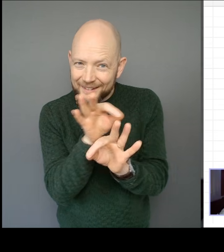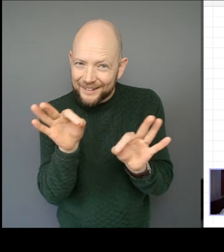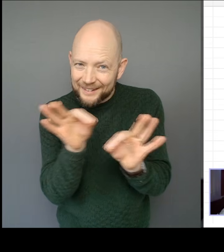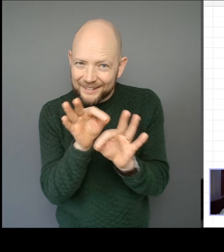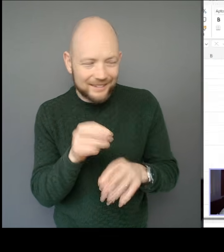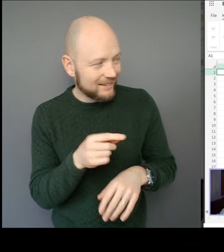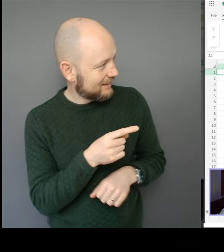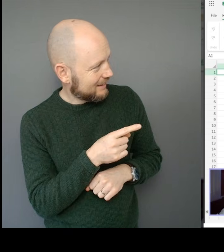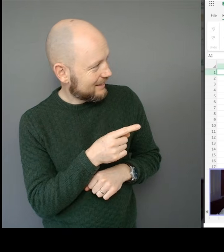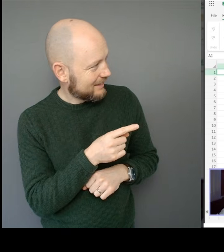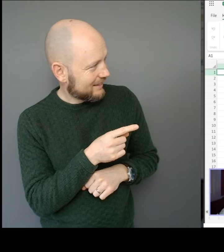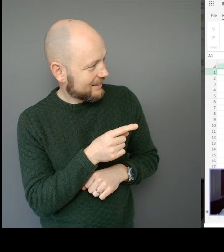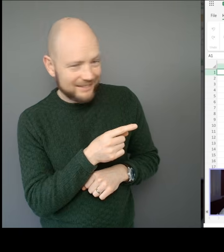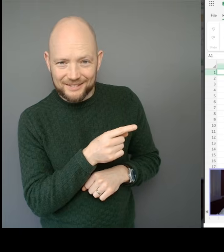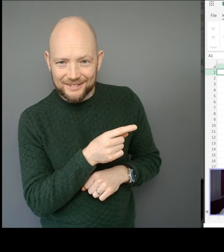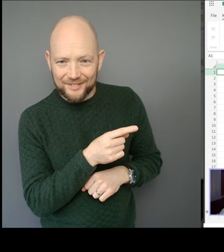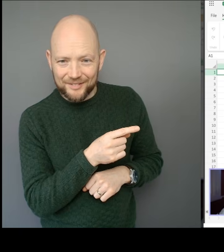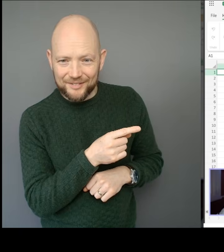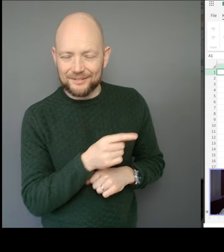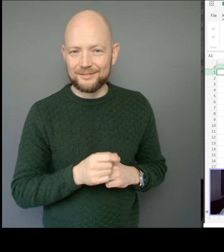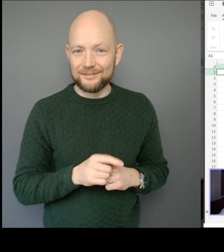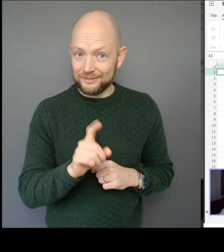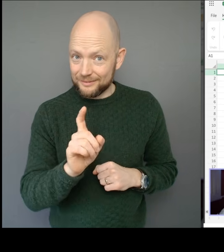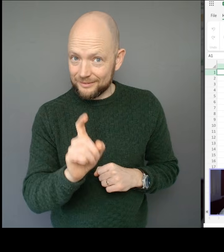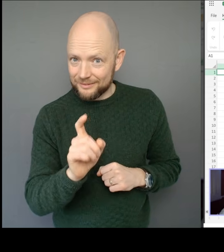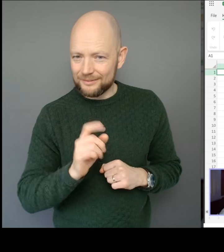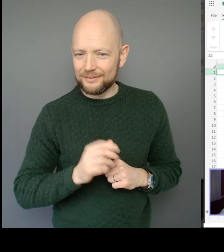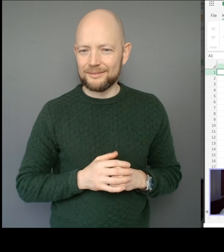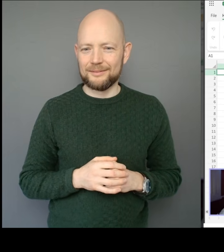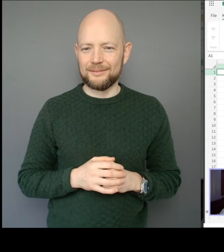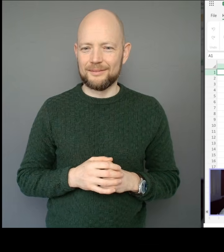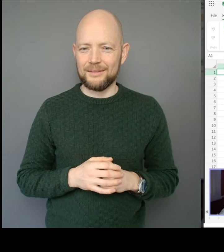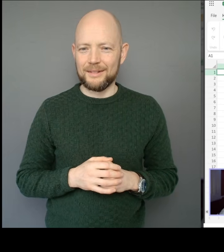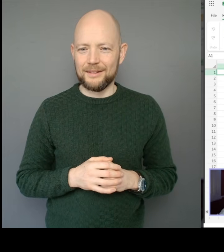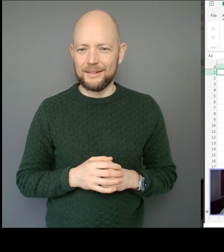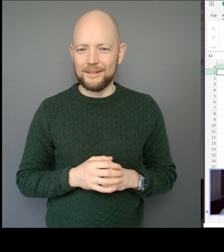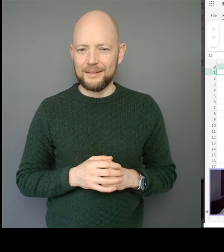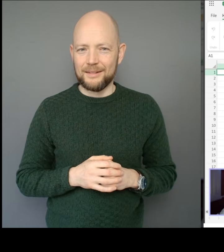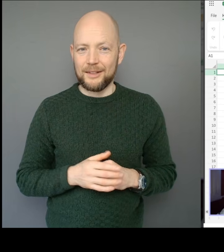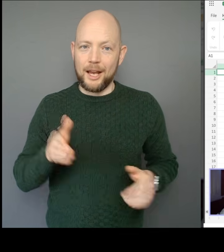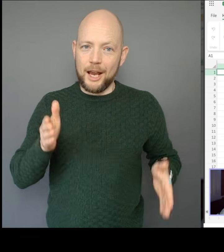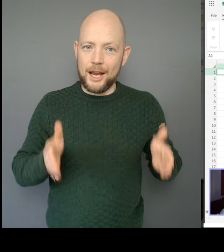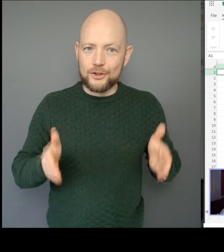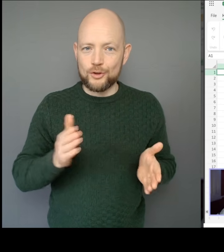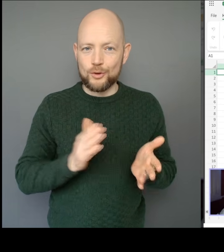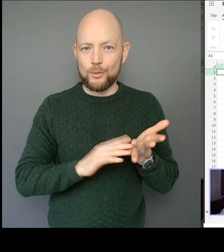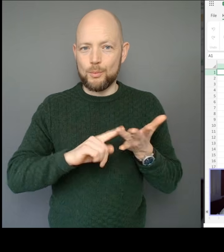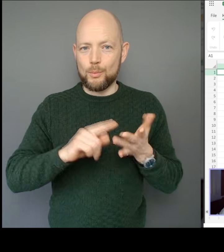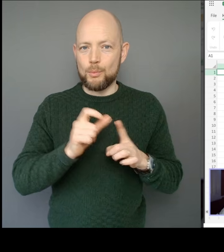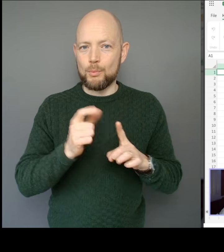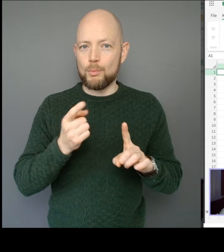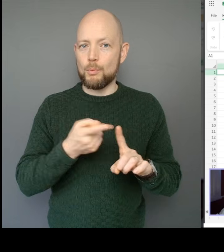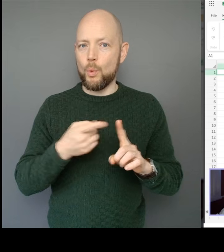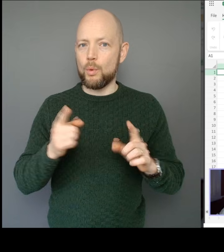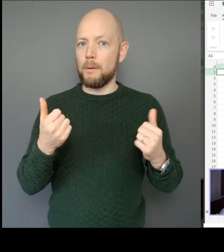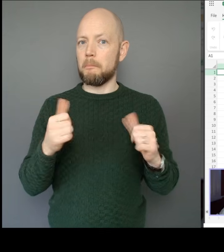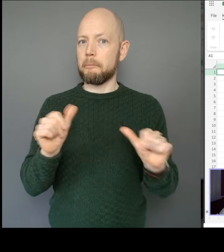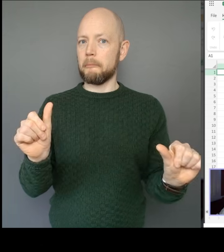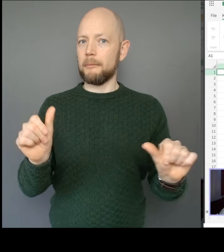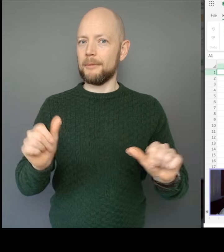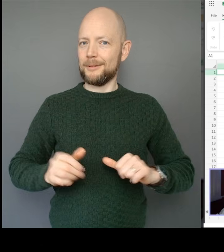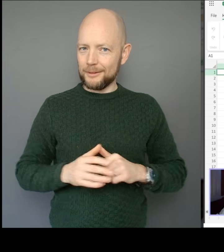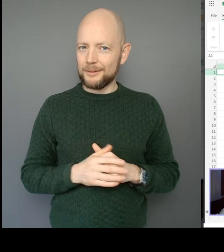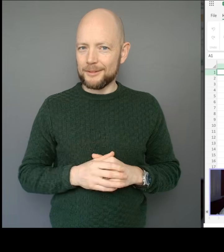two lines. So if I select that, now you can see that agent mode actually shows up. And that's after I